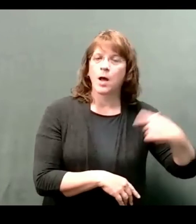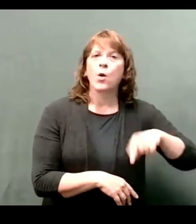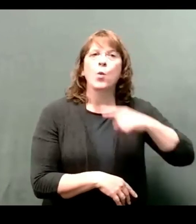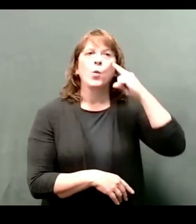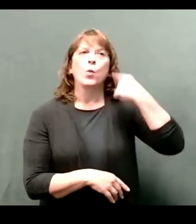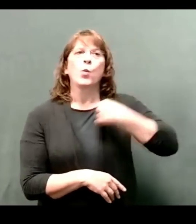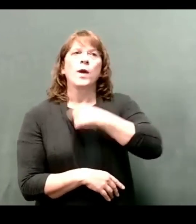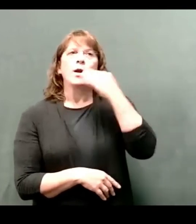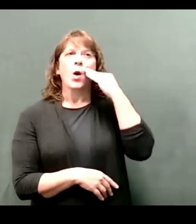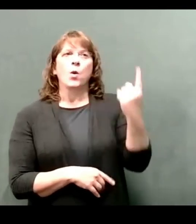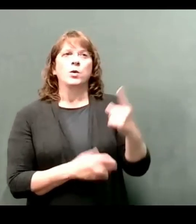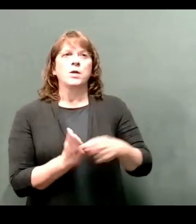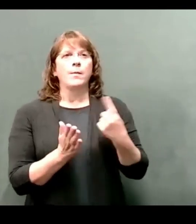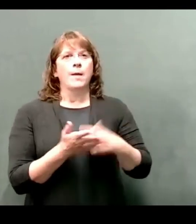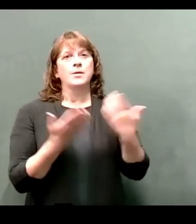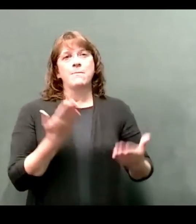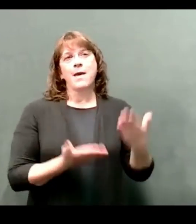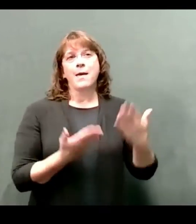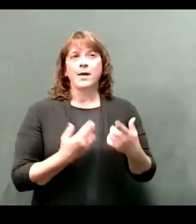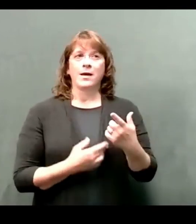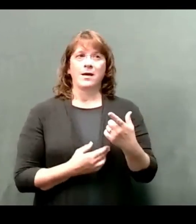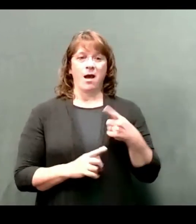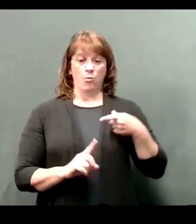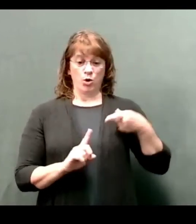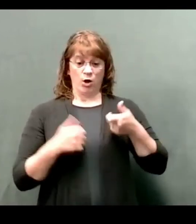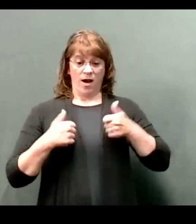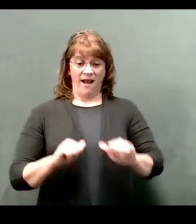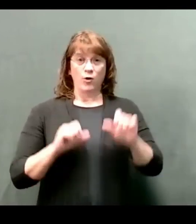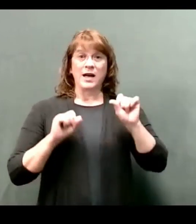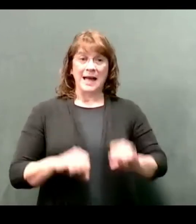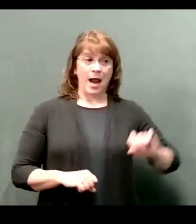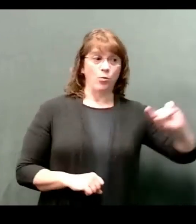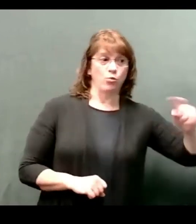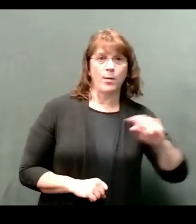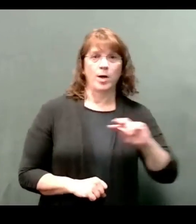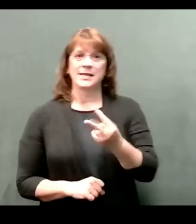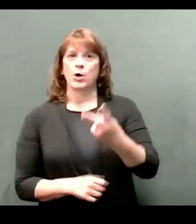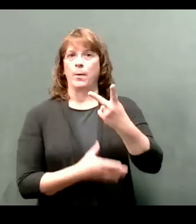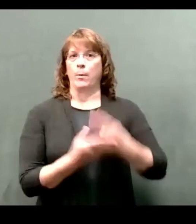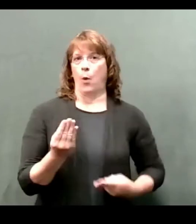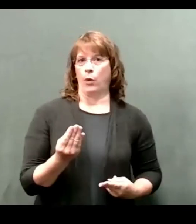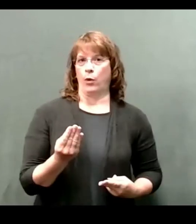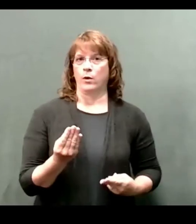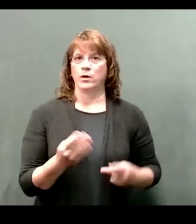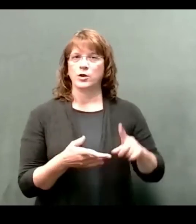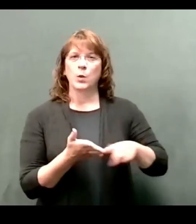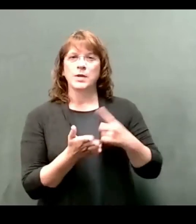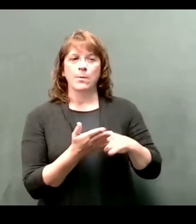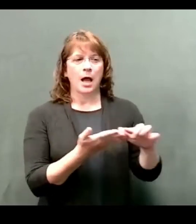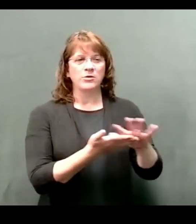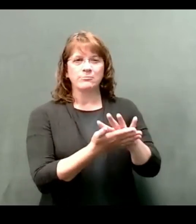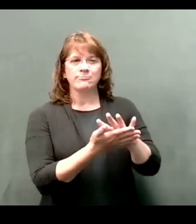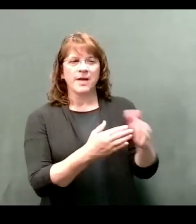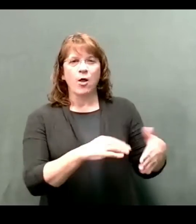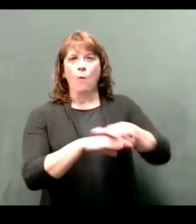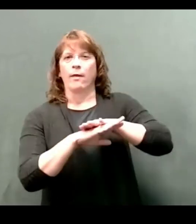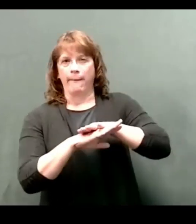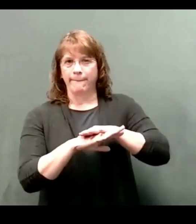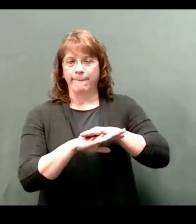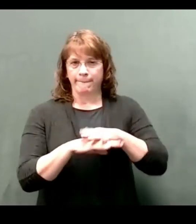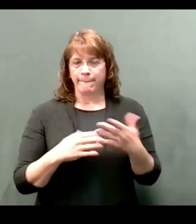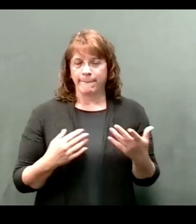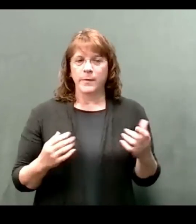sometimes an effort might be primary and secondary. There's times where these efforts can bleed across those different levels. And